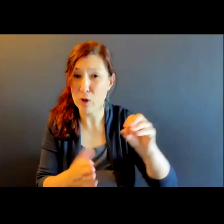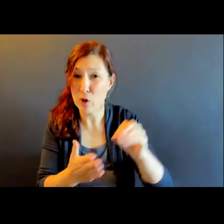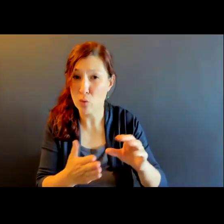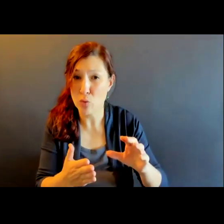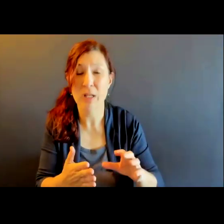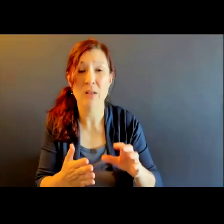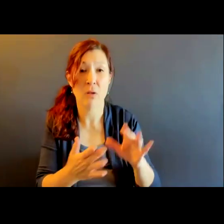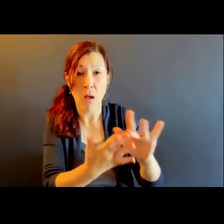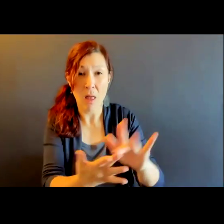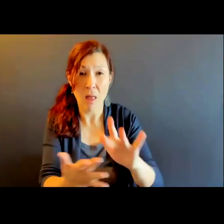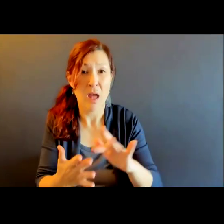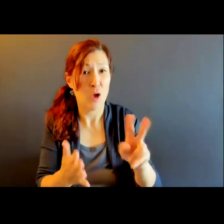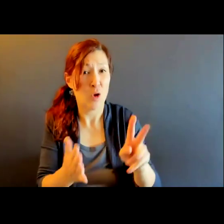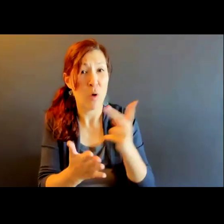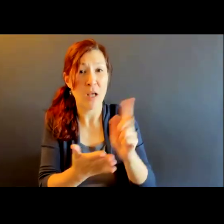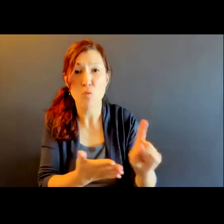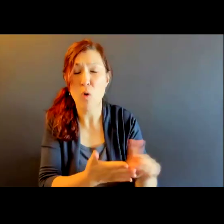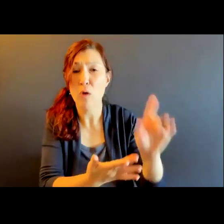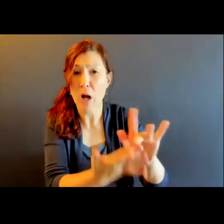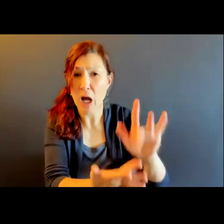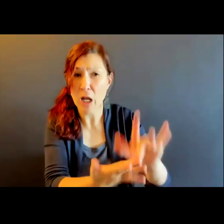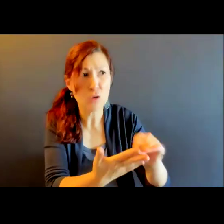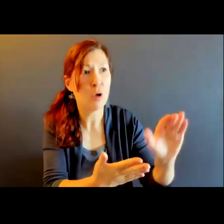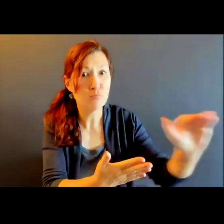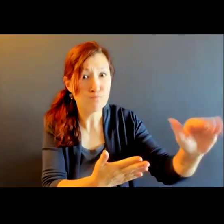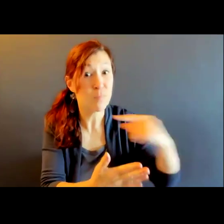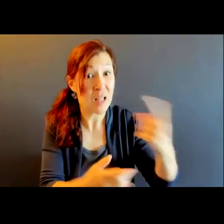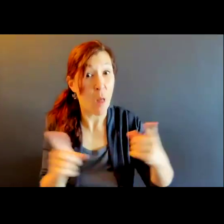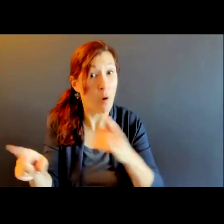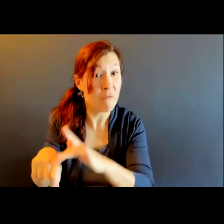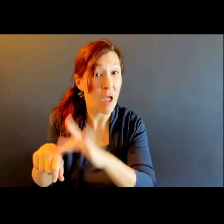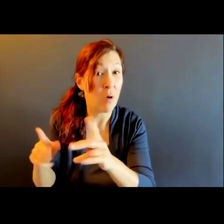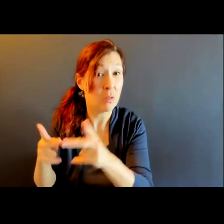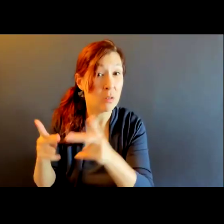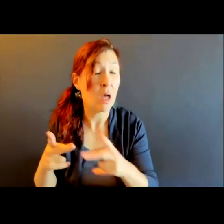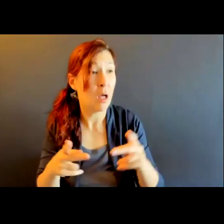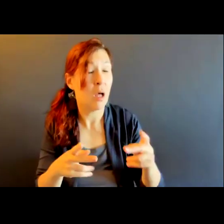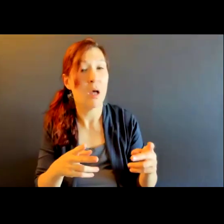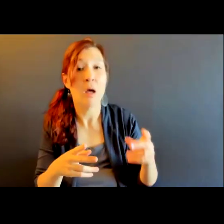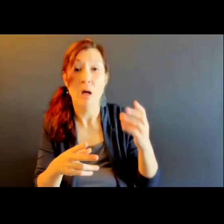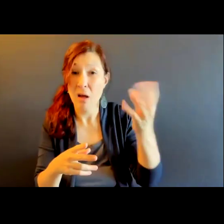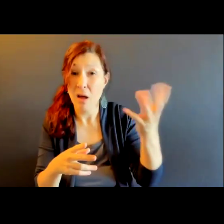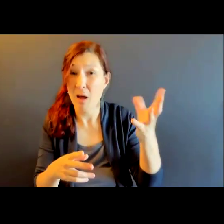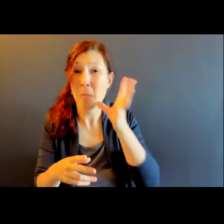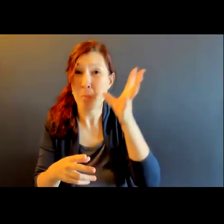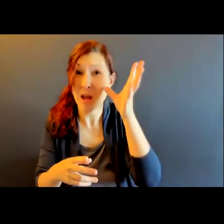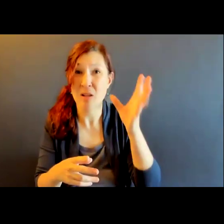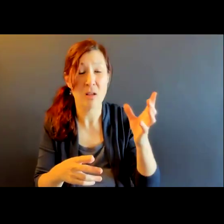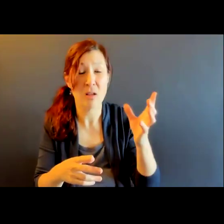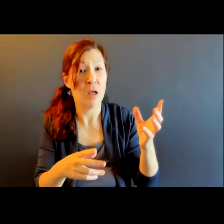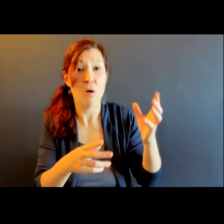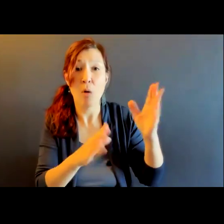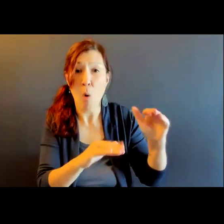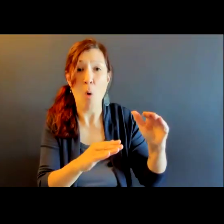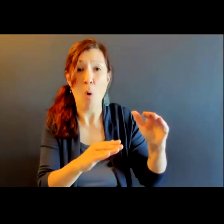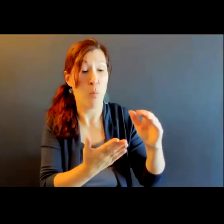twice a week as seats become available. And as a reminder to parents, we'll continue to call students off the wait lists as